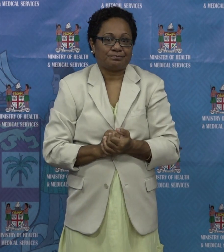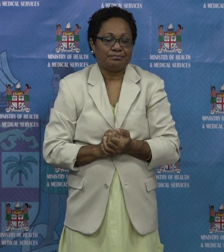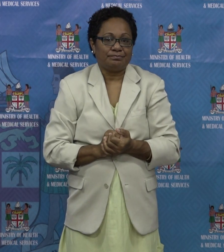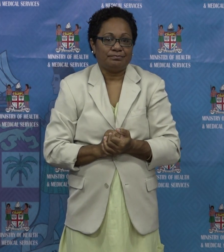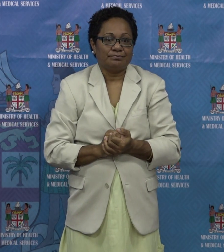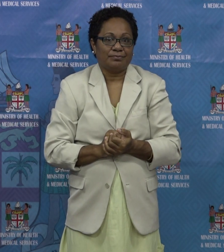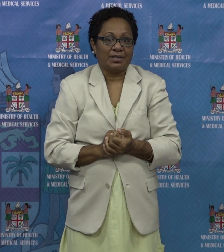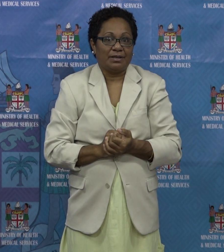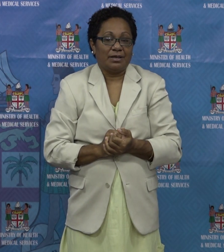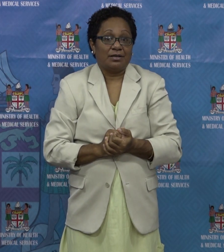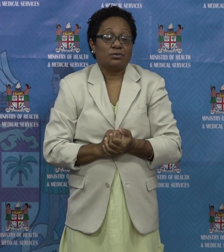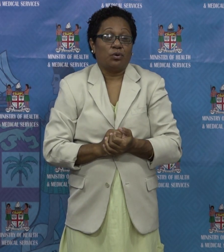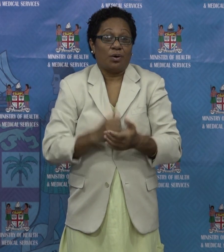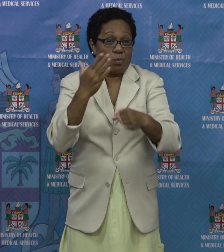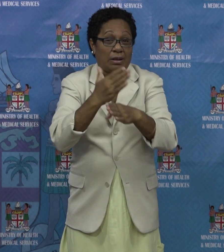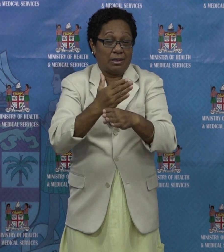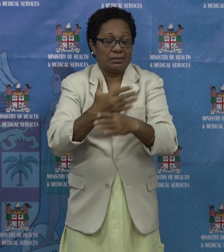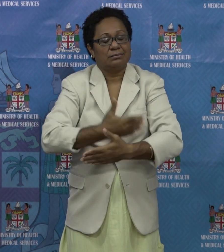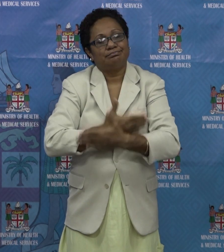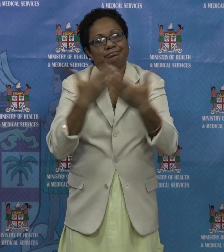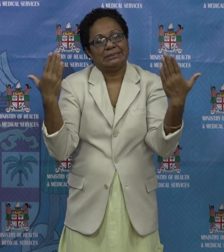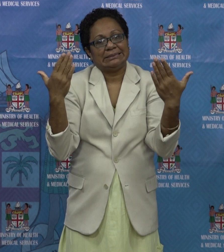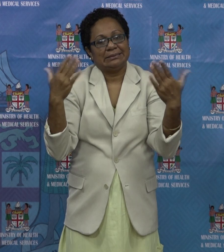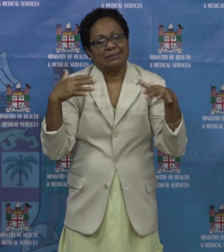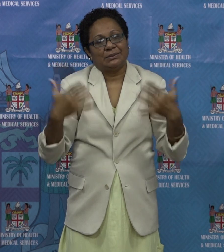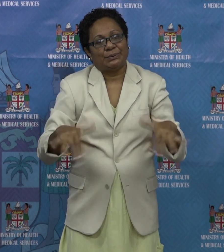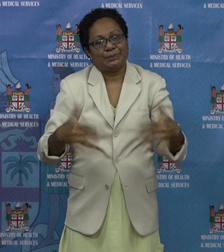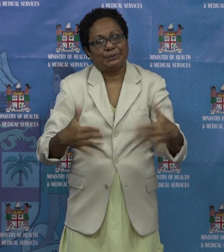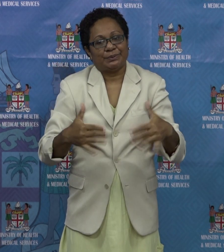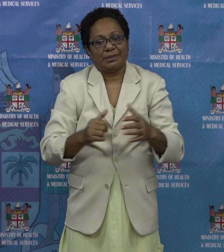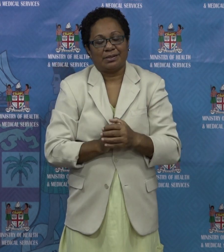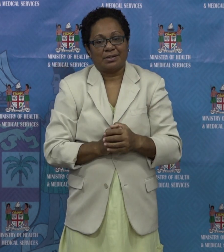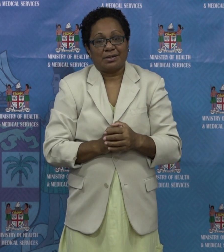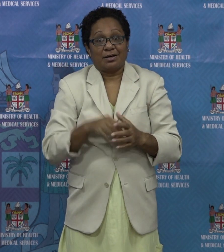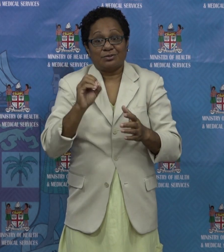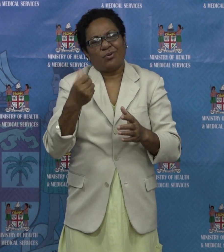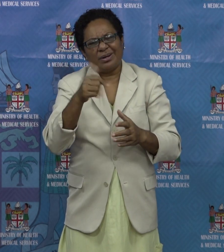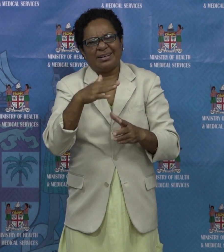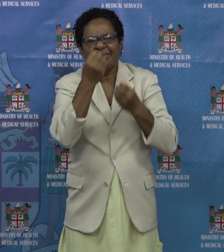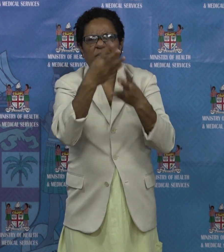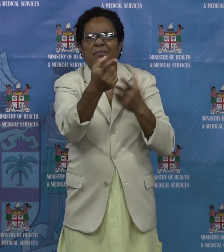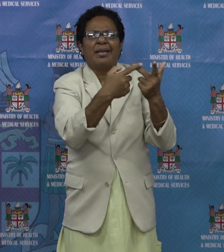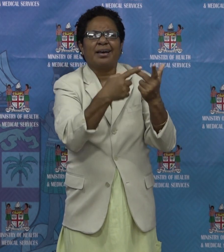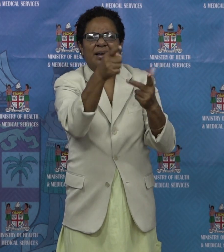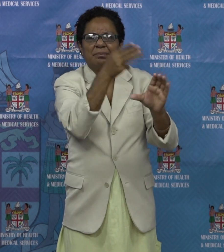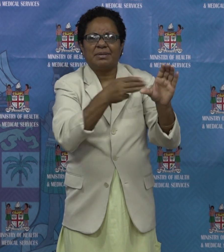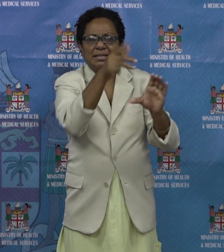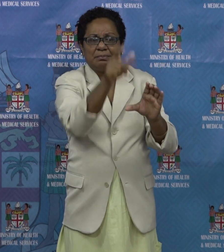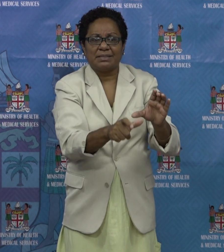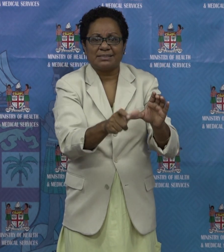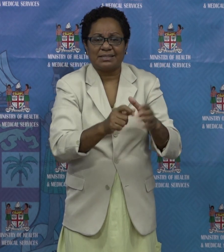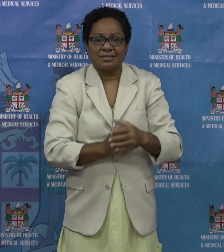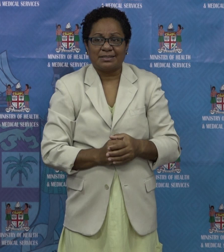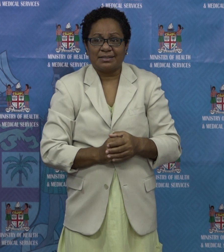The exercise is going to be big. I mean, as I mentioned to the previous reporter, the size of